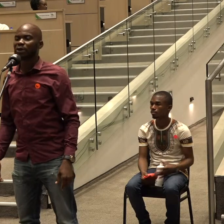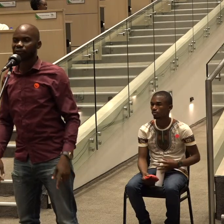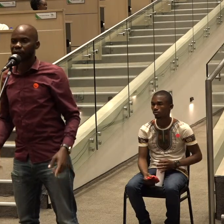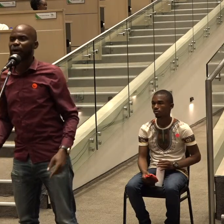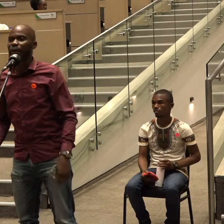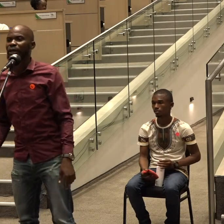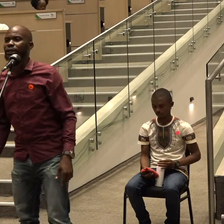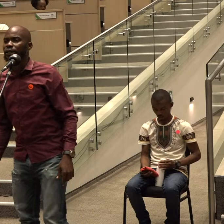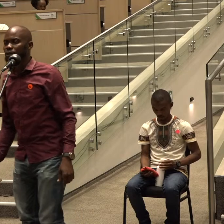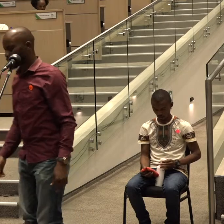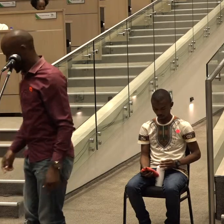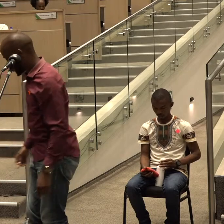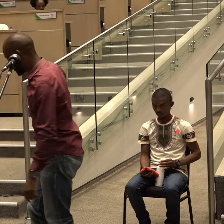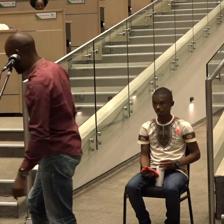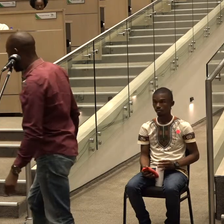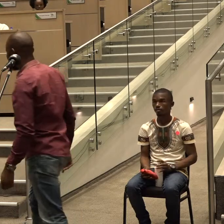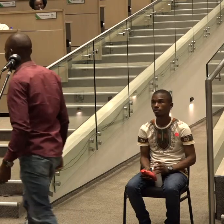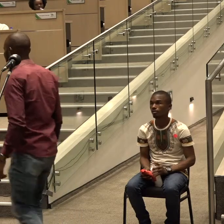Parliament